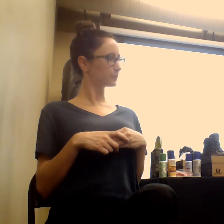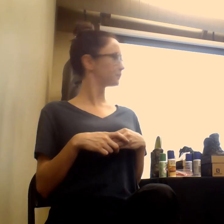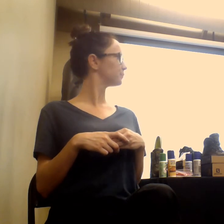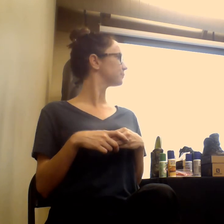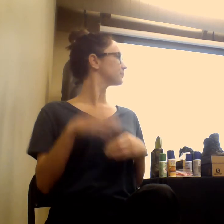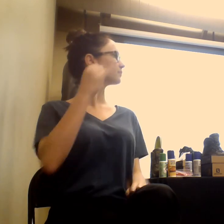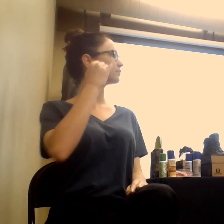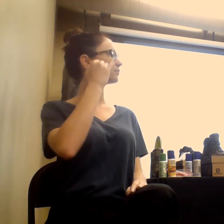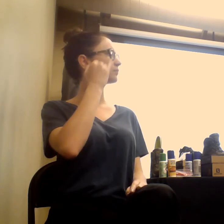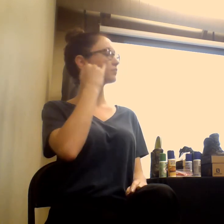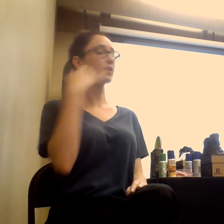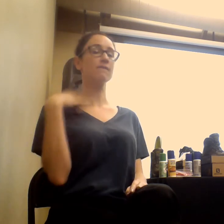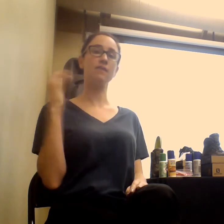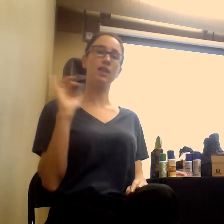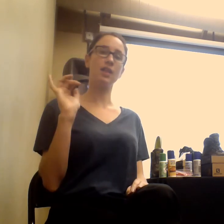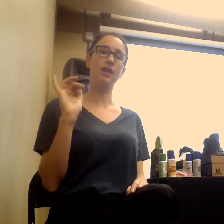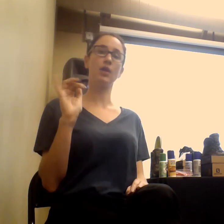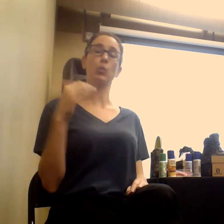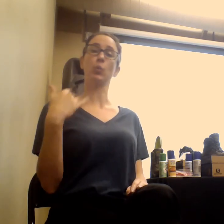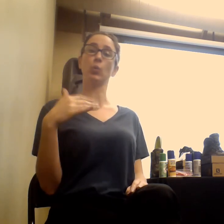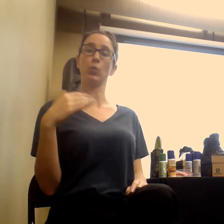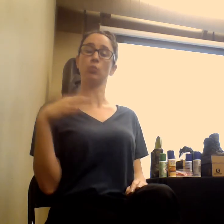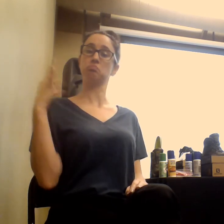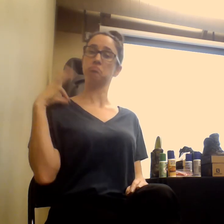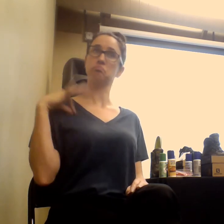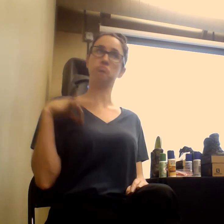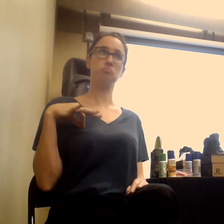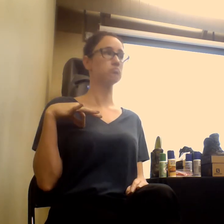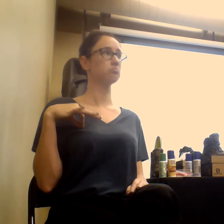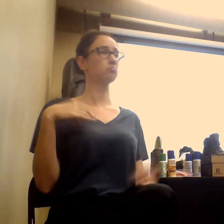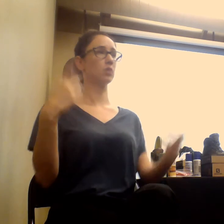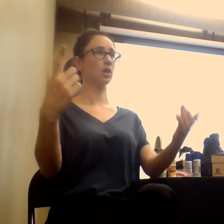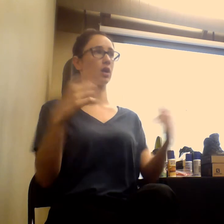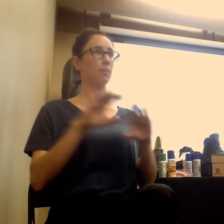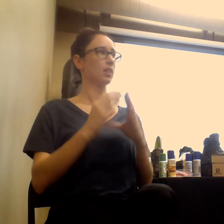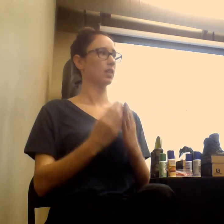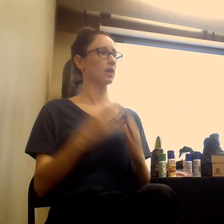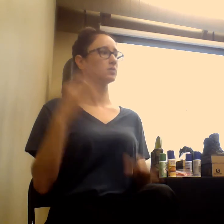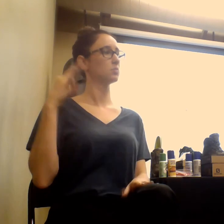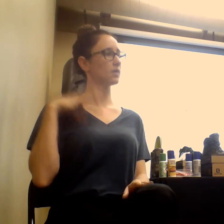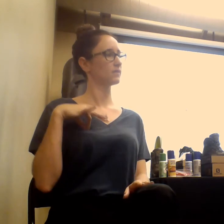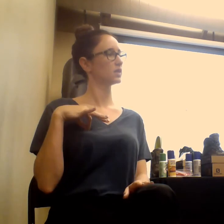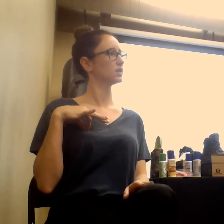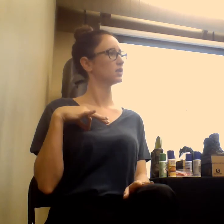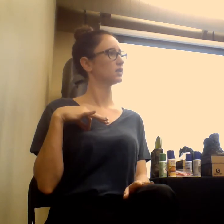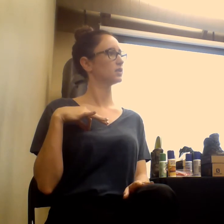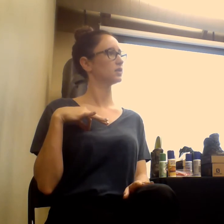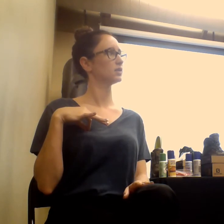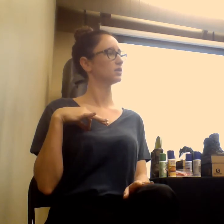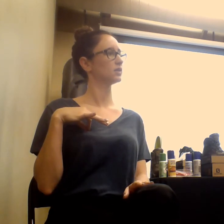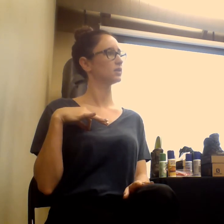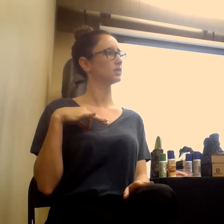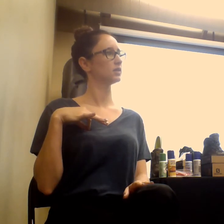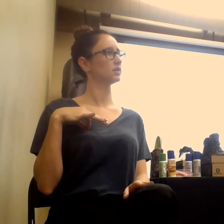If you feel like you've gotten something out of this class, we have a class schedule of all our other classes, which you probably want.